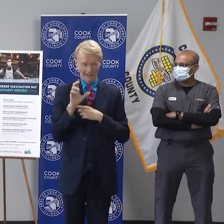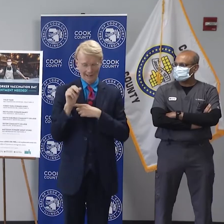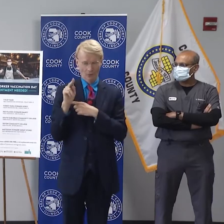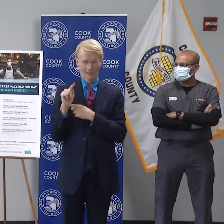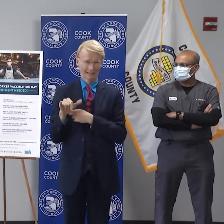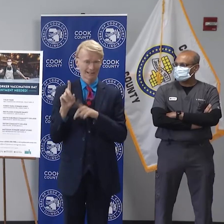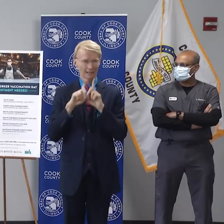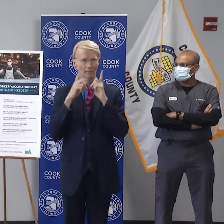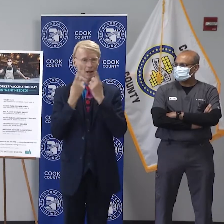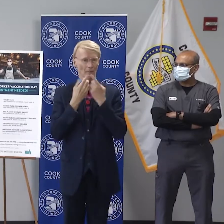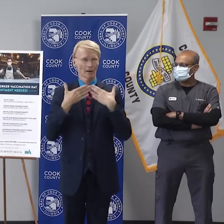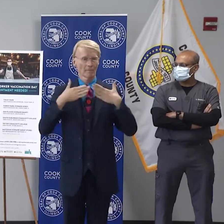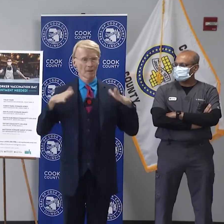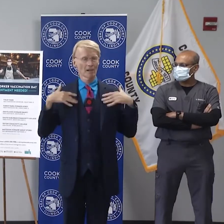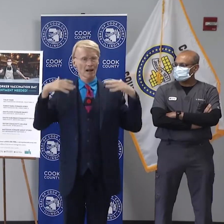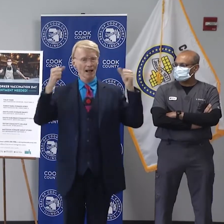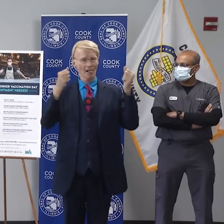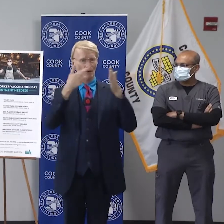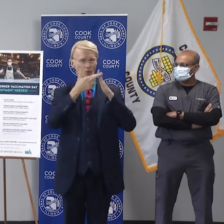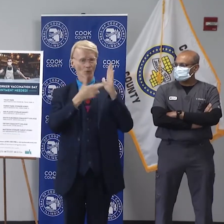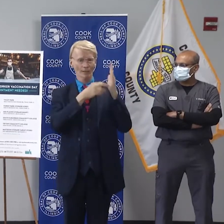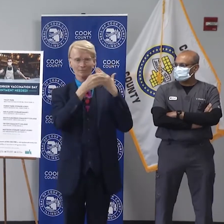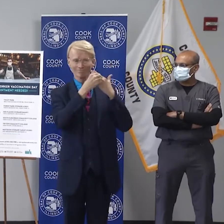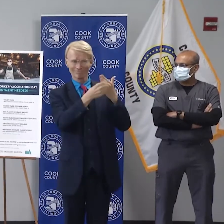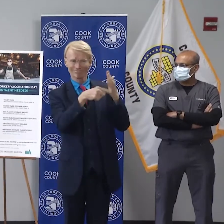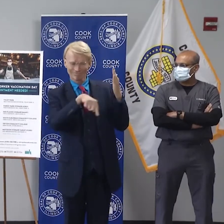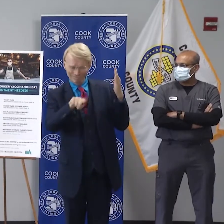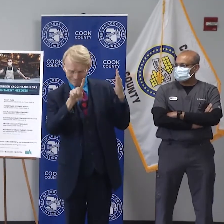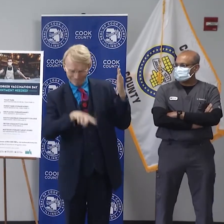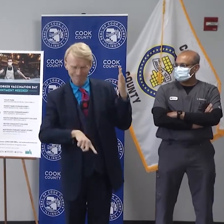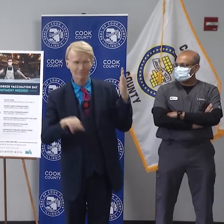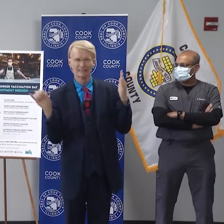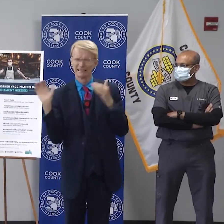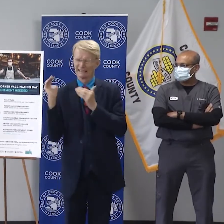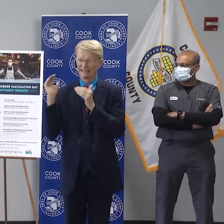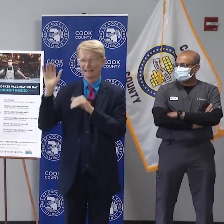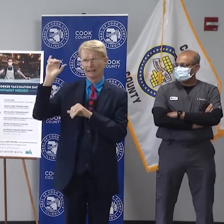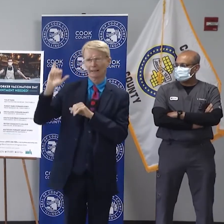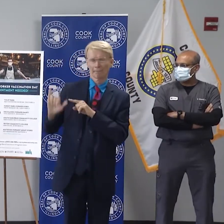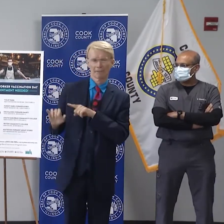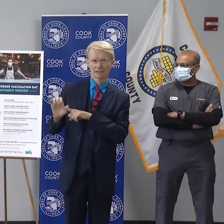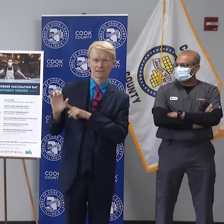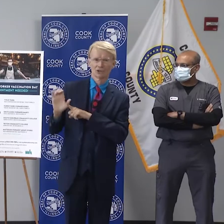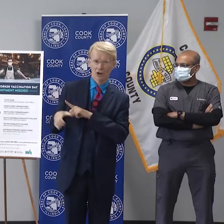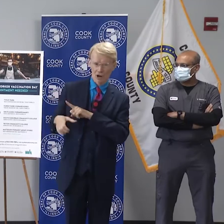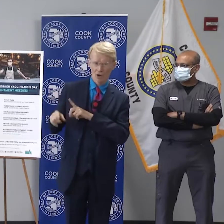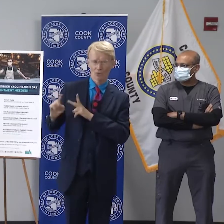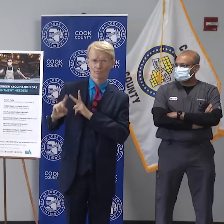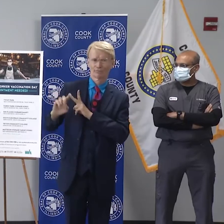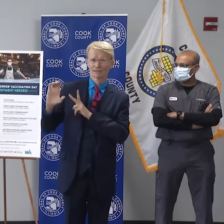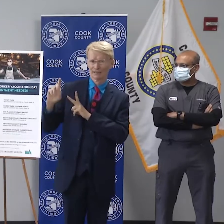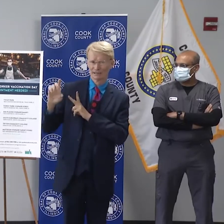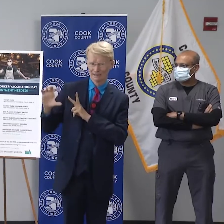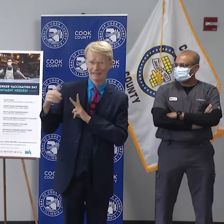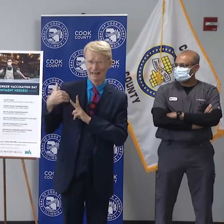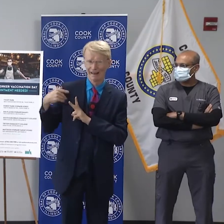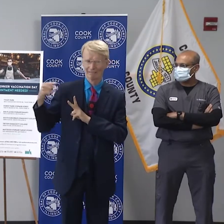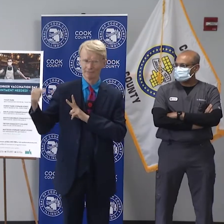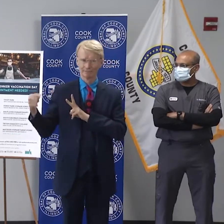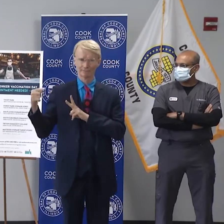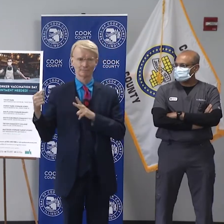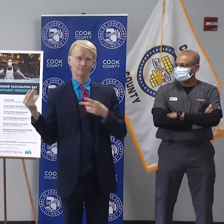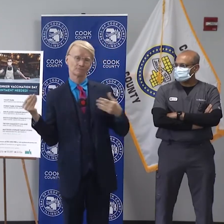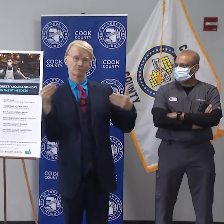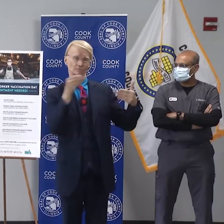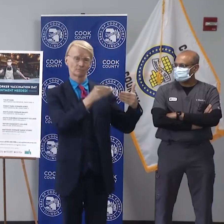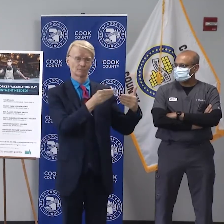Public Health. These guidelines are very similar to Chicago and those that were being advocated from the CDC to make sure that as we're having two factors that are